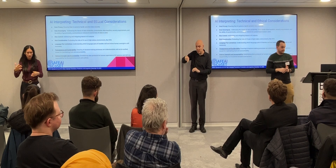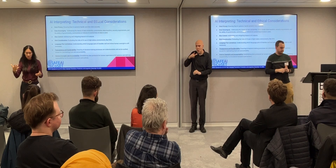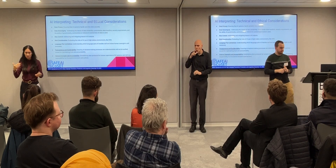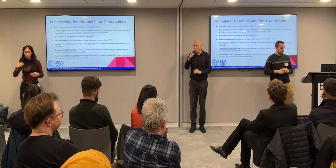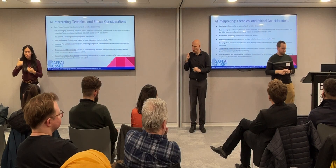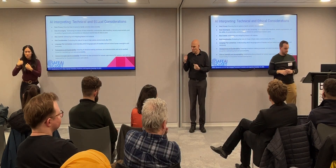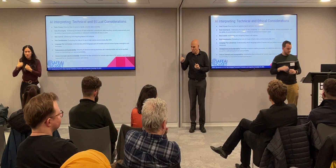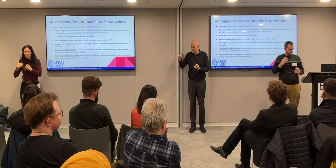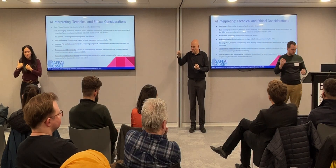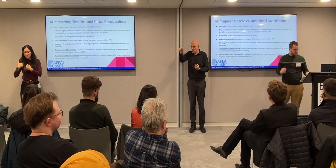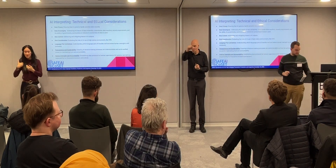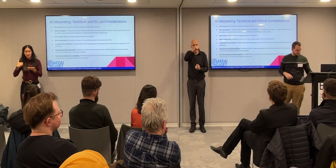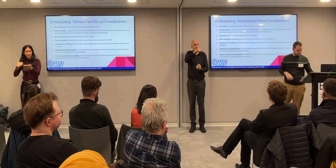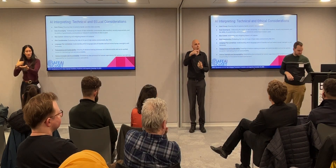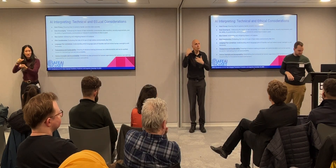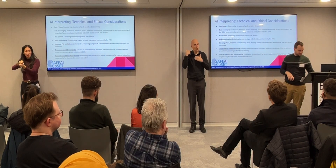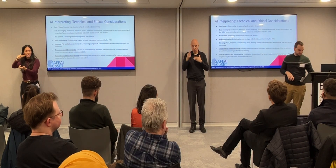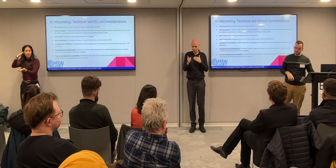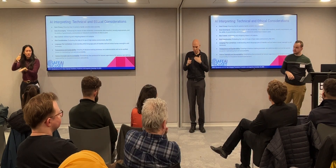that responsibility fall?